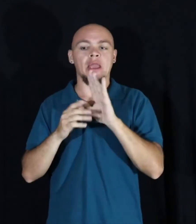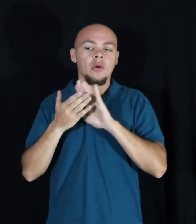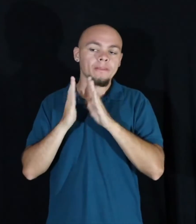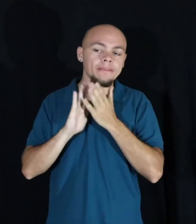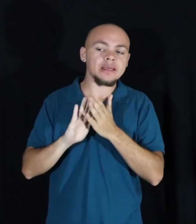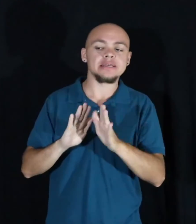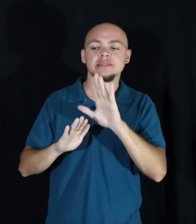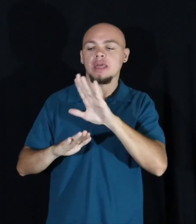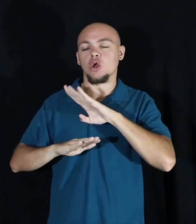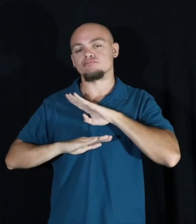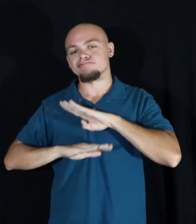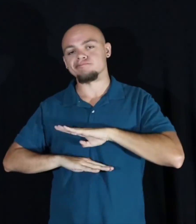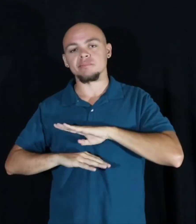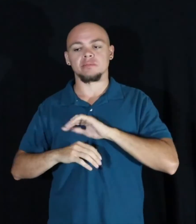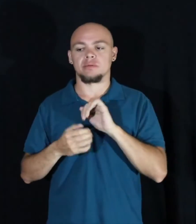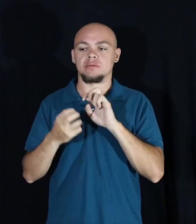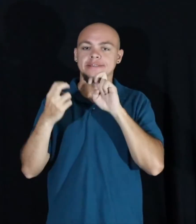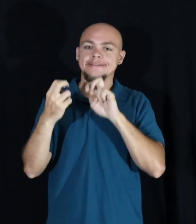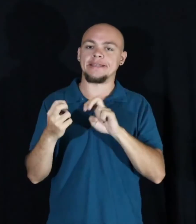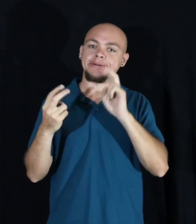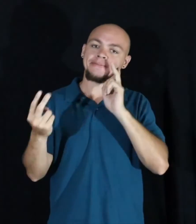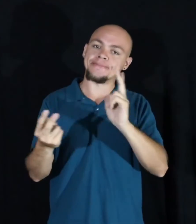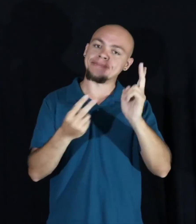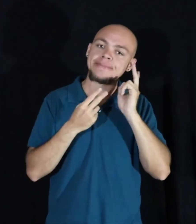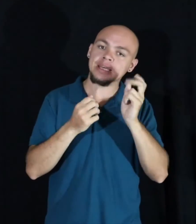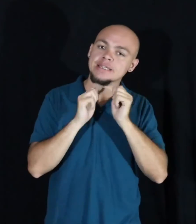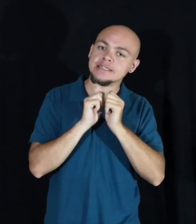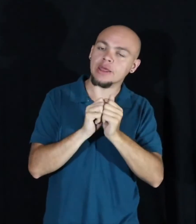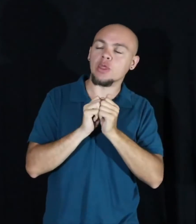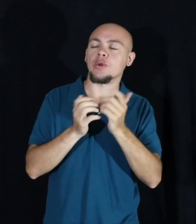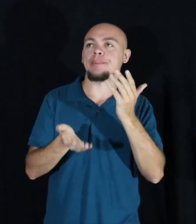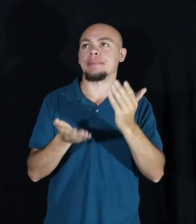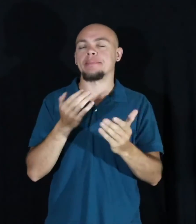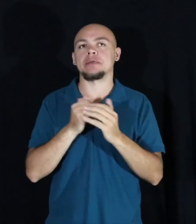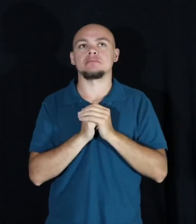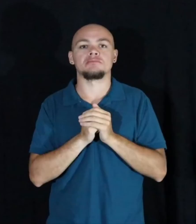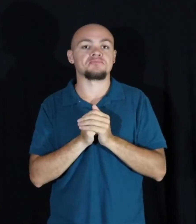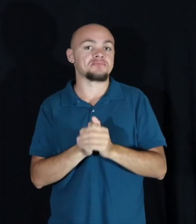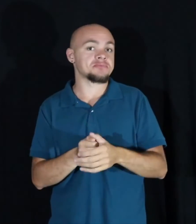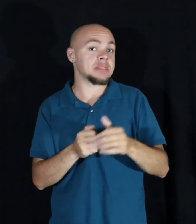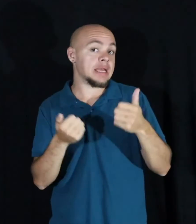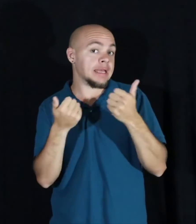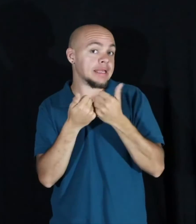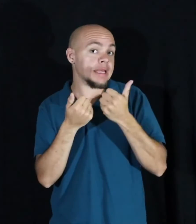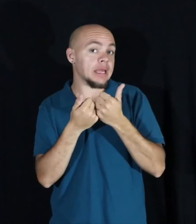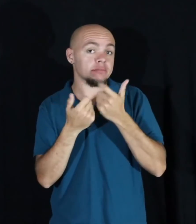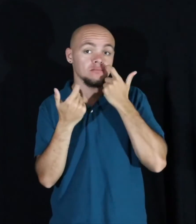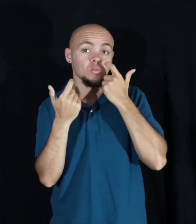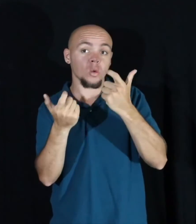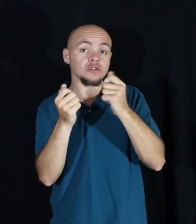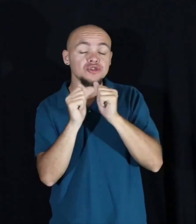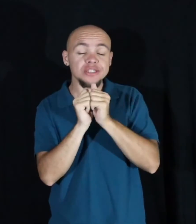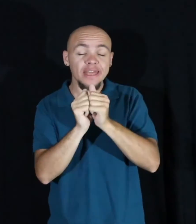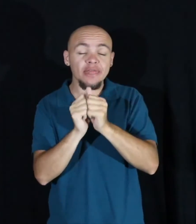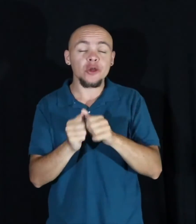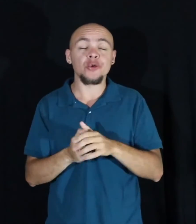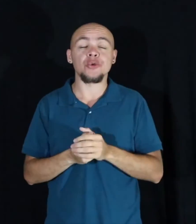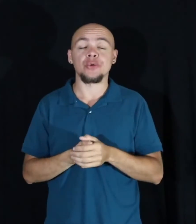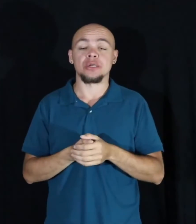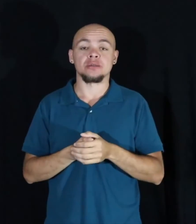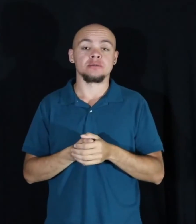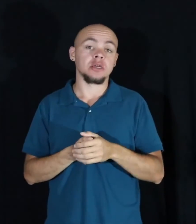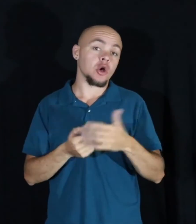contentment. Maybe it's sitting and reminiscing together. Maybe it's watching a game on TV. Maybe it's working